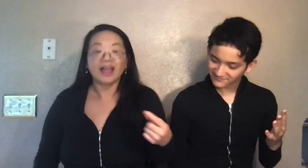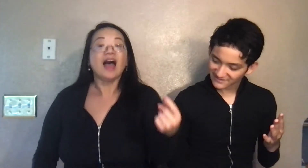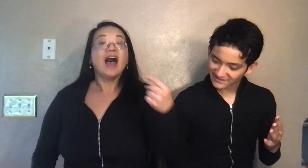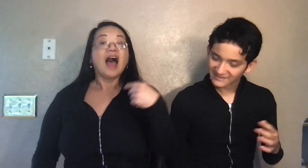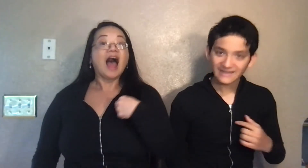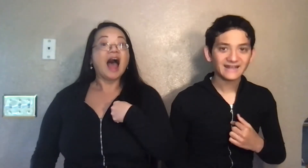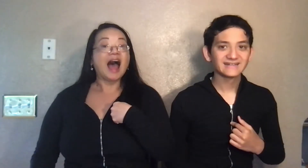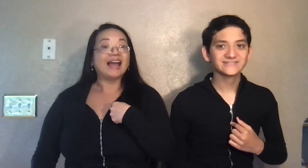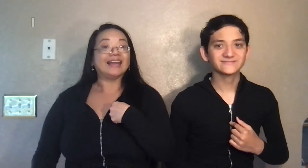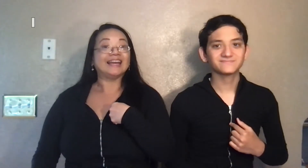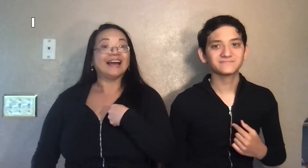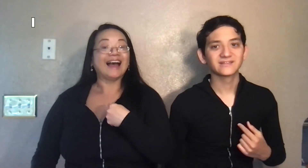Mm-hmm.